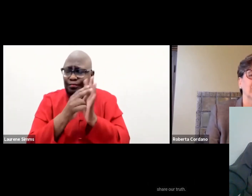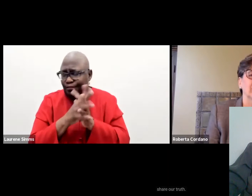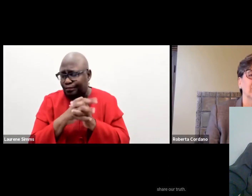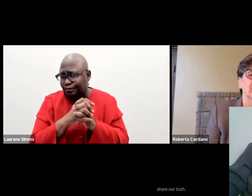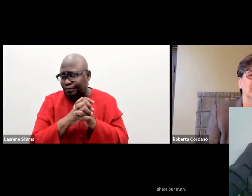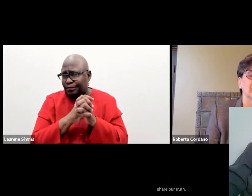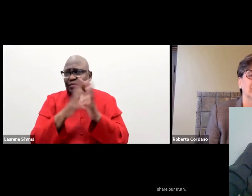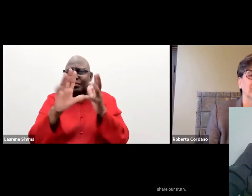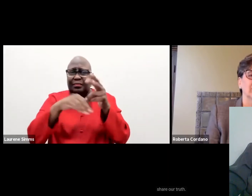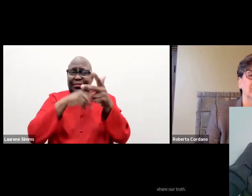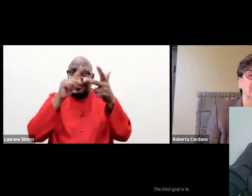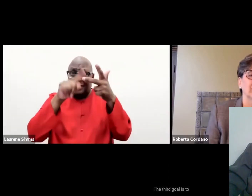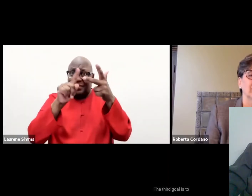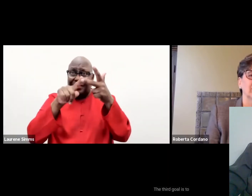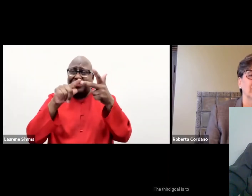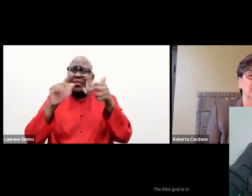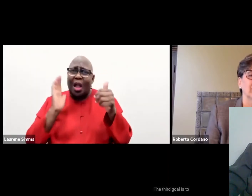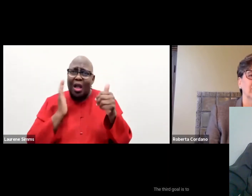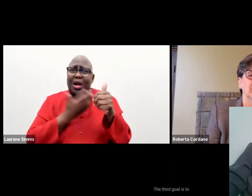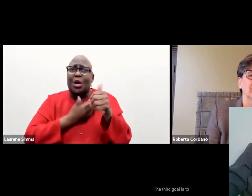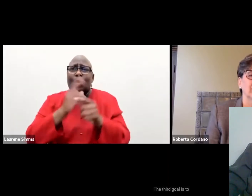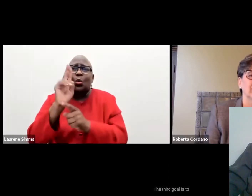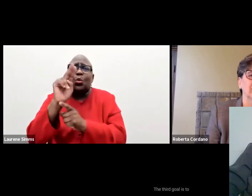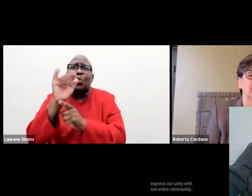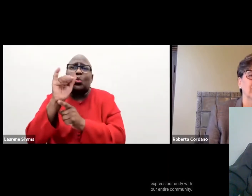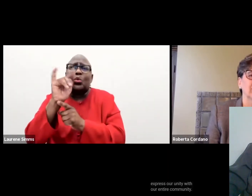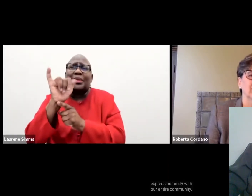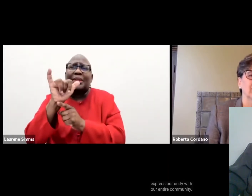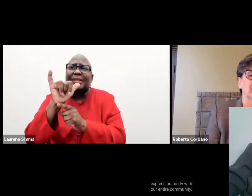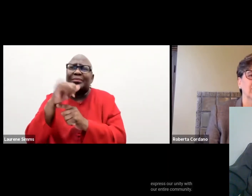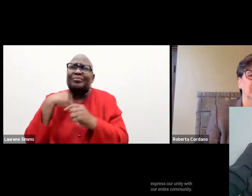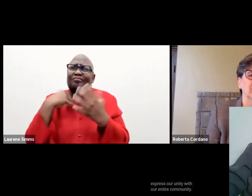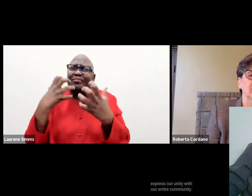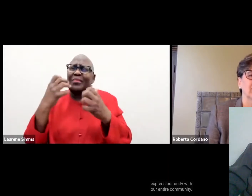This is going to show and explain our truth about the topic.